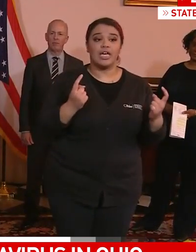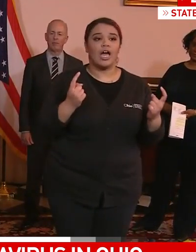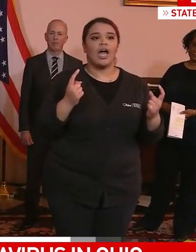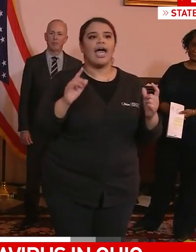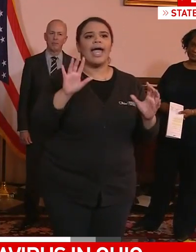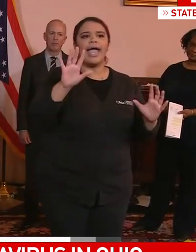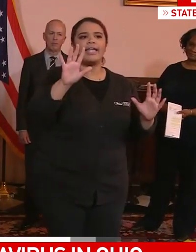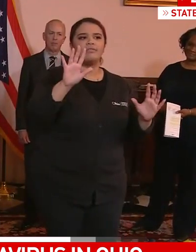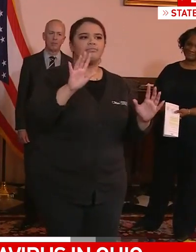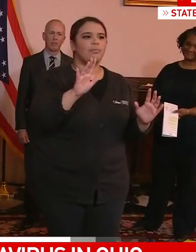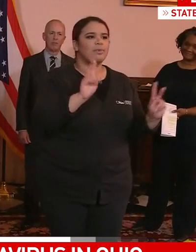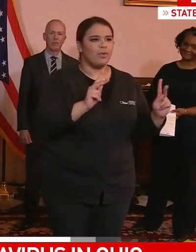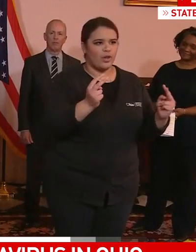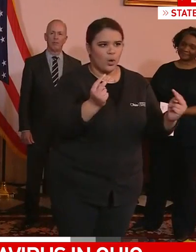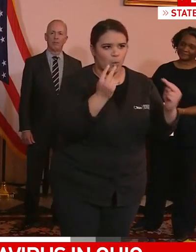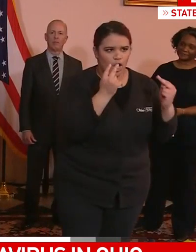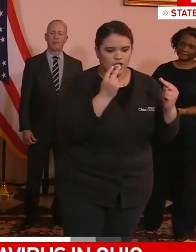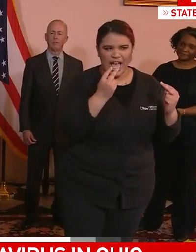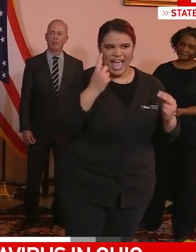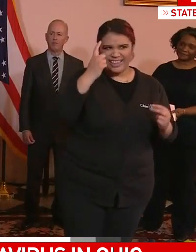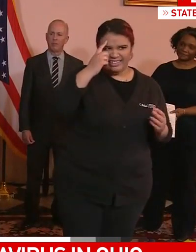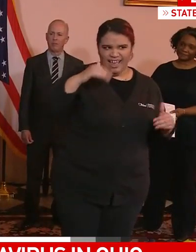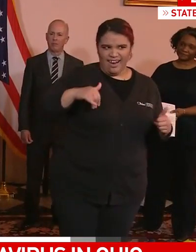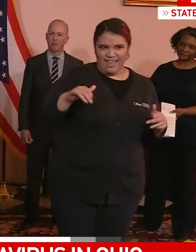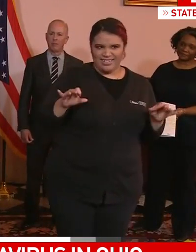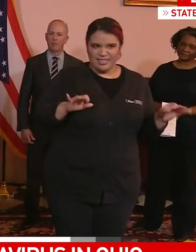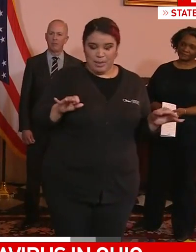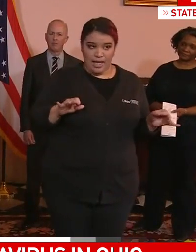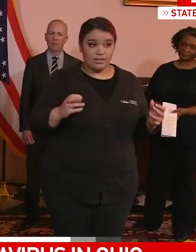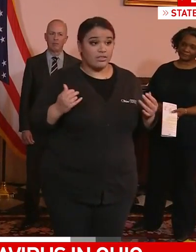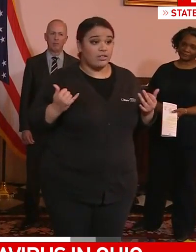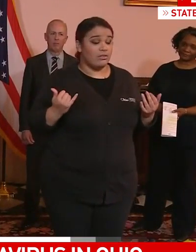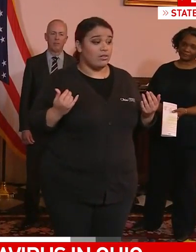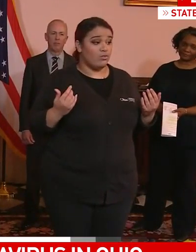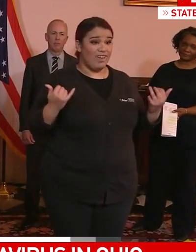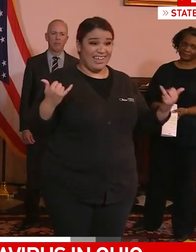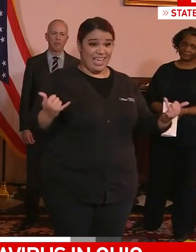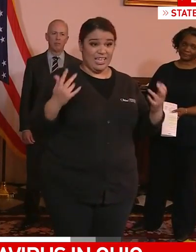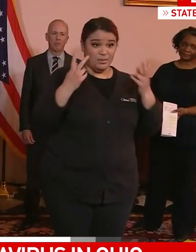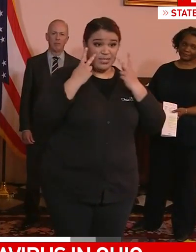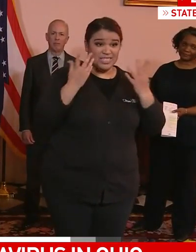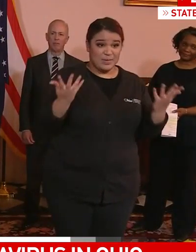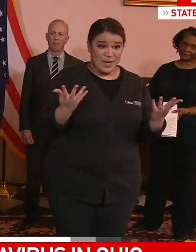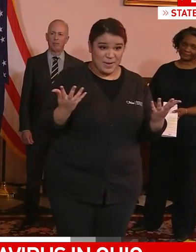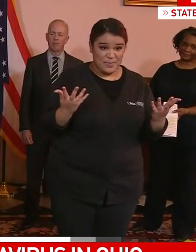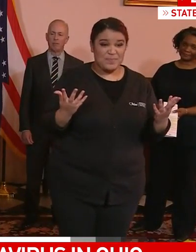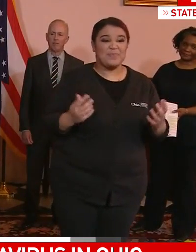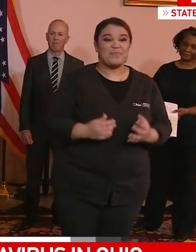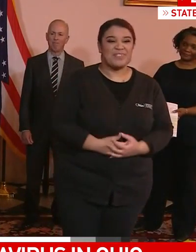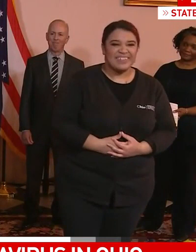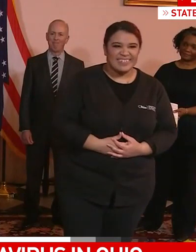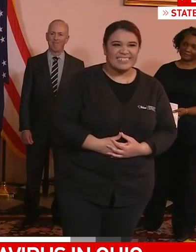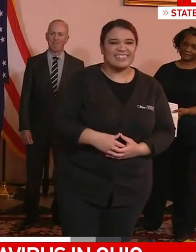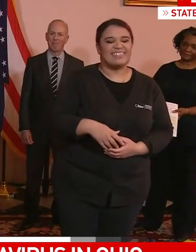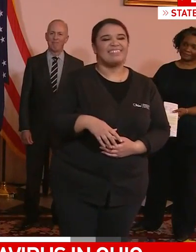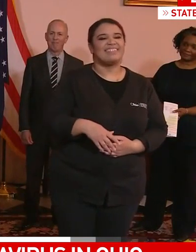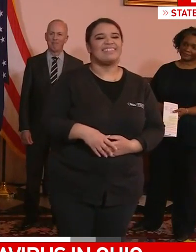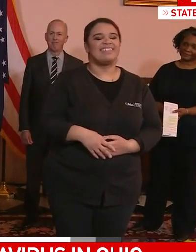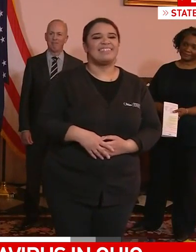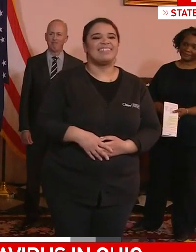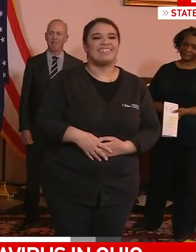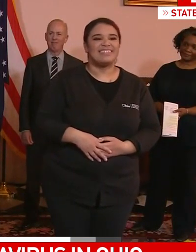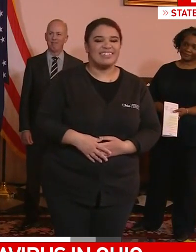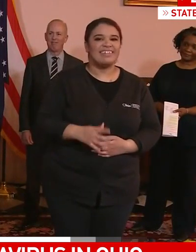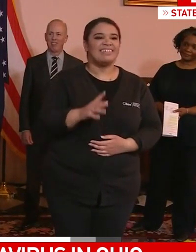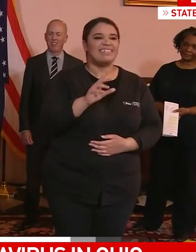let me just indicate to our viewers, I don't think I did this, I'm actually looking at members of the